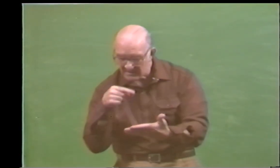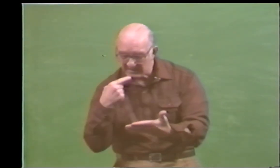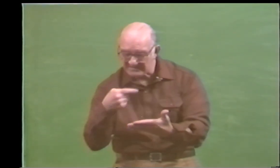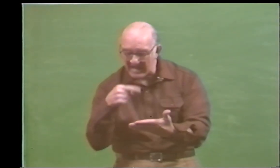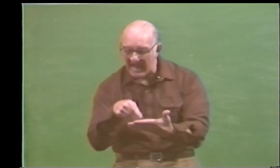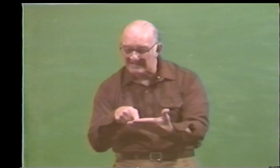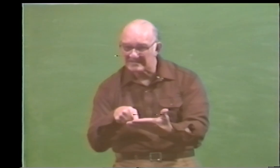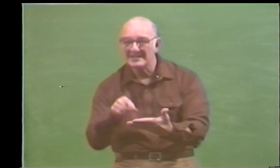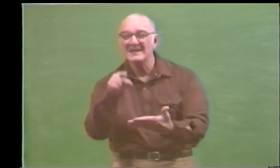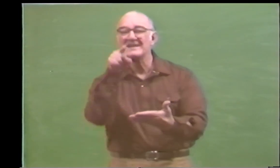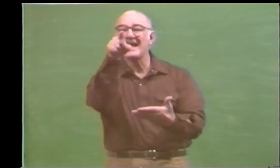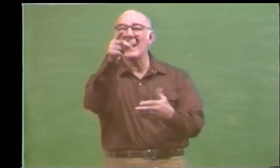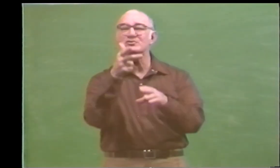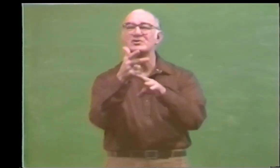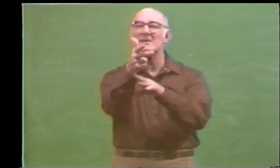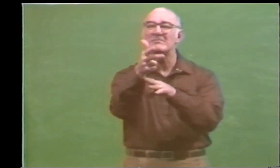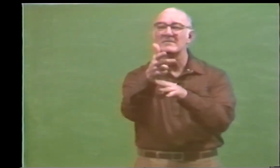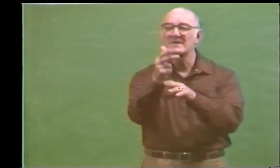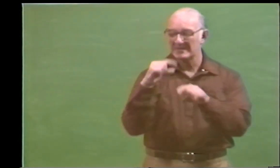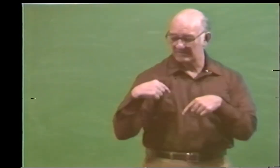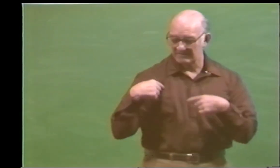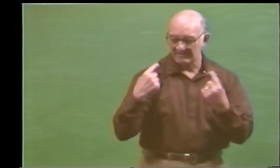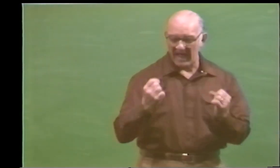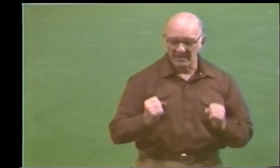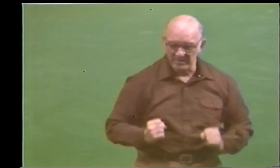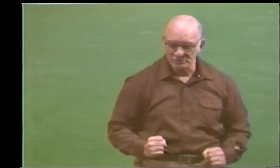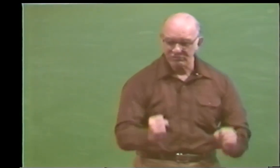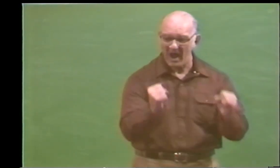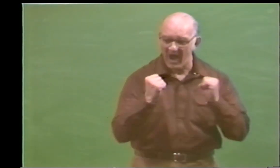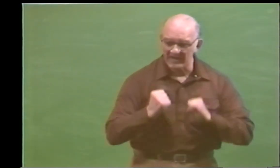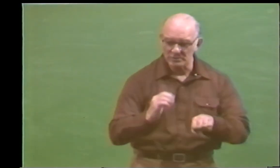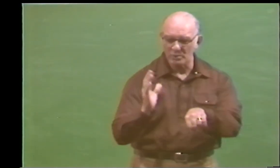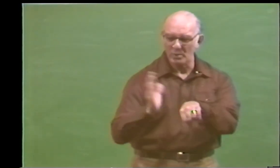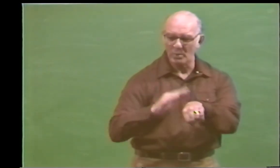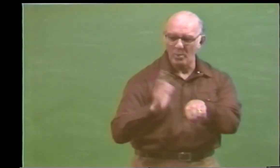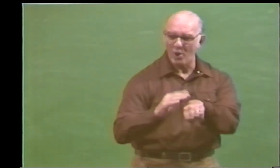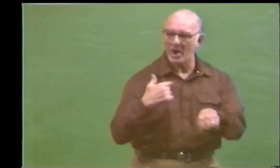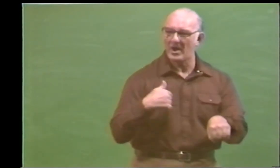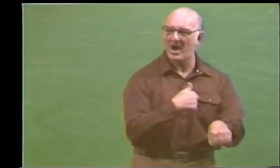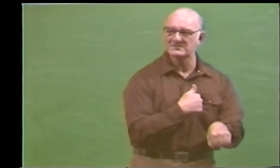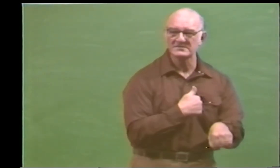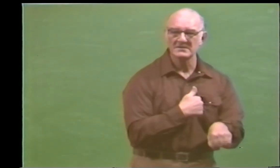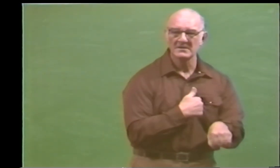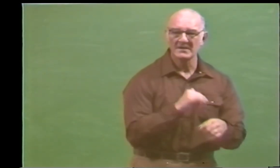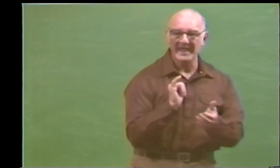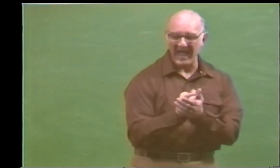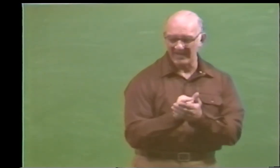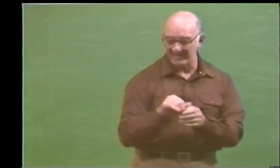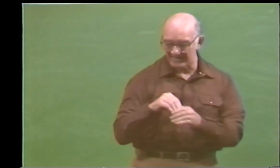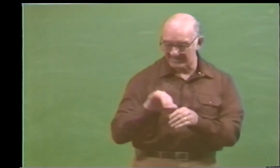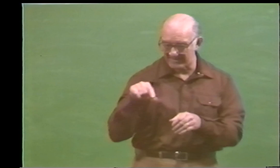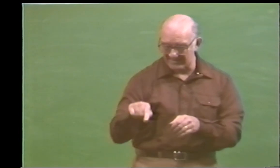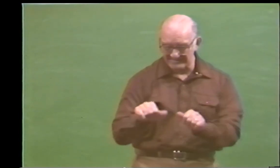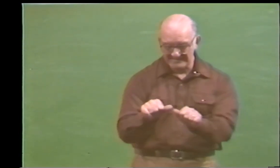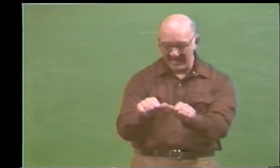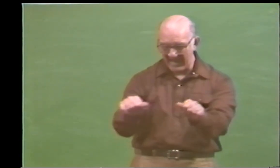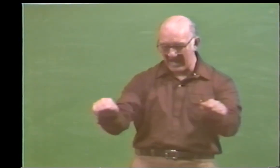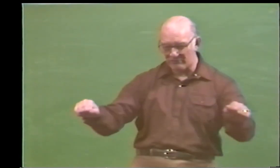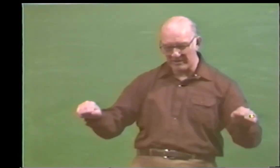It says that ship has been trying to warn us that in this area,